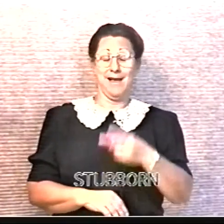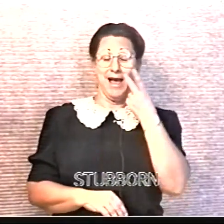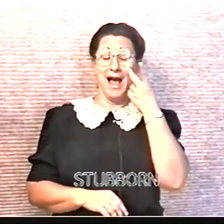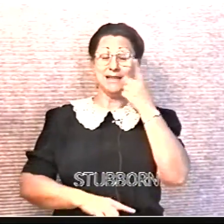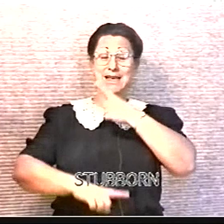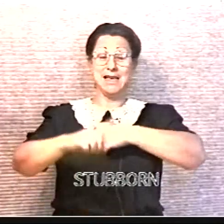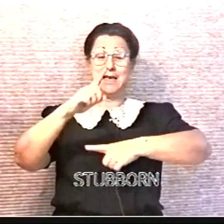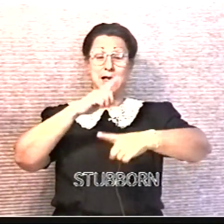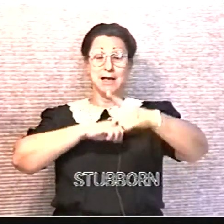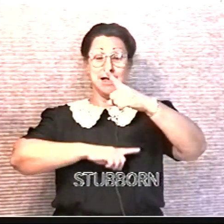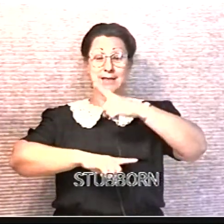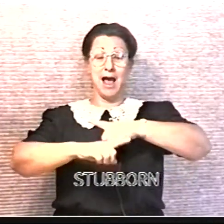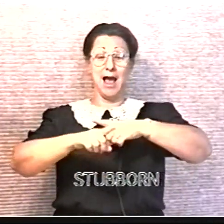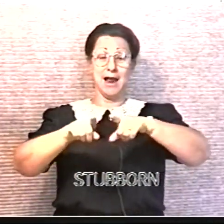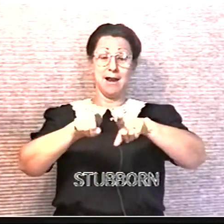I see signs like